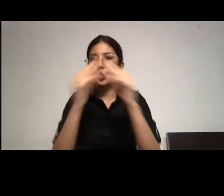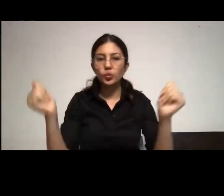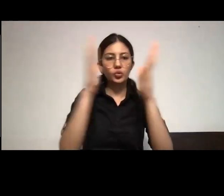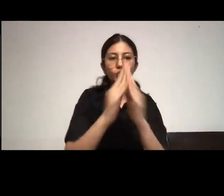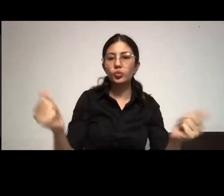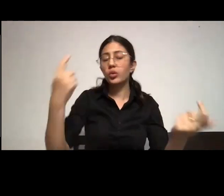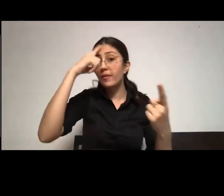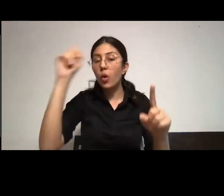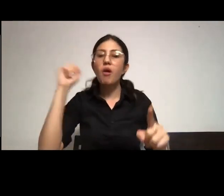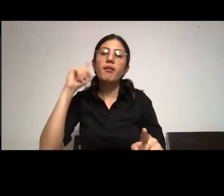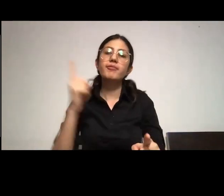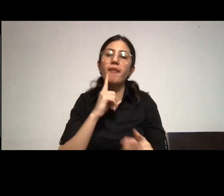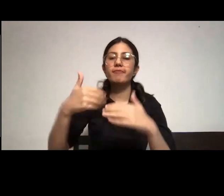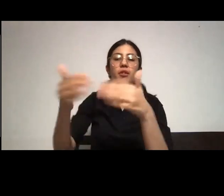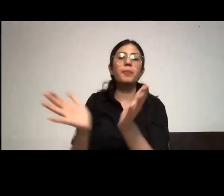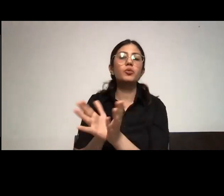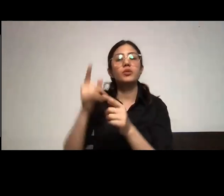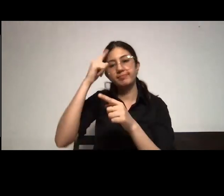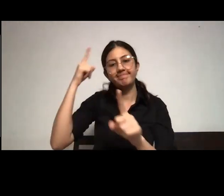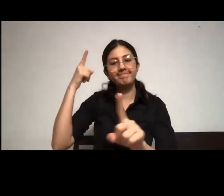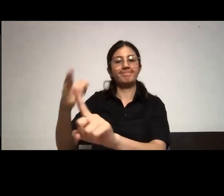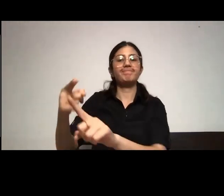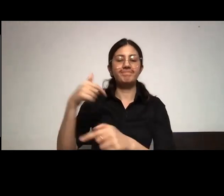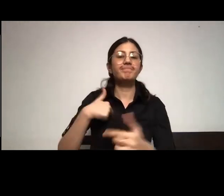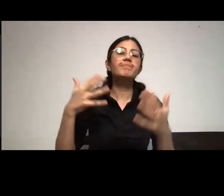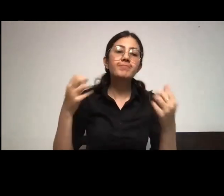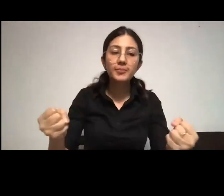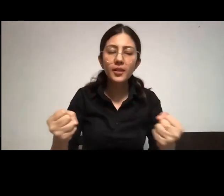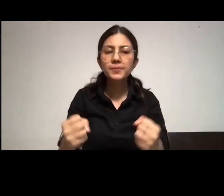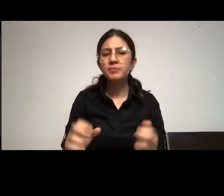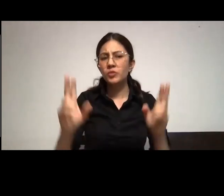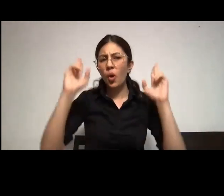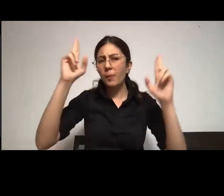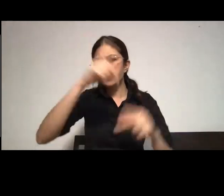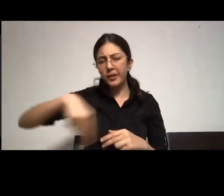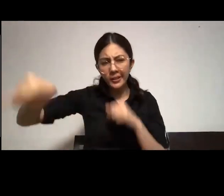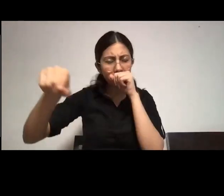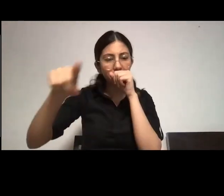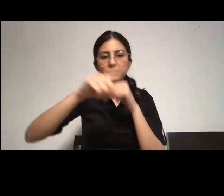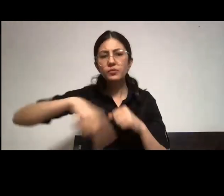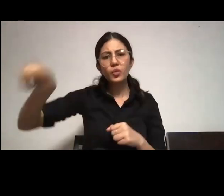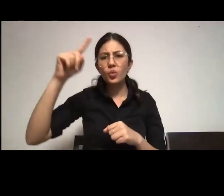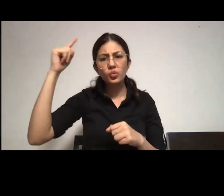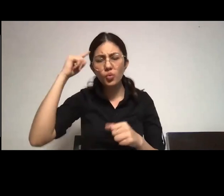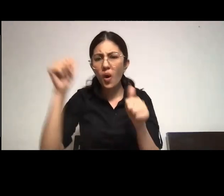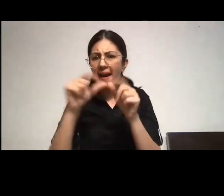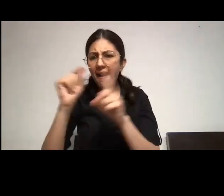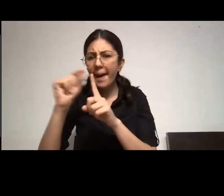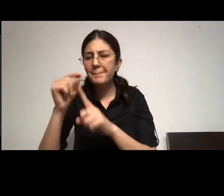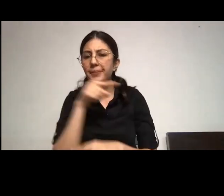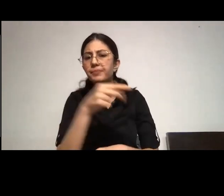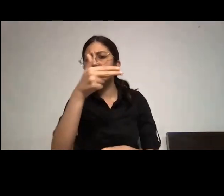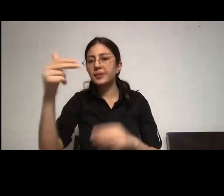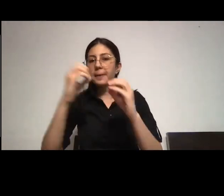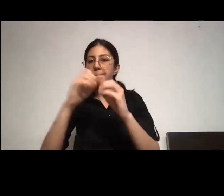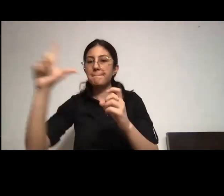deaf community in India. I hope a lot of you all know about our app BleTV.